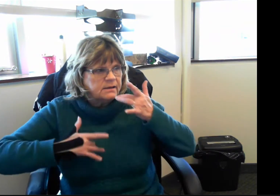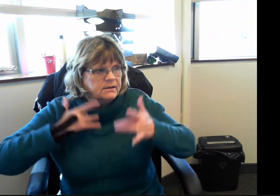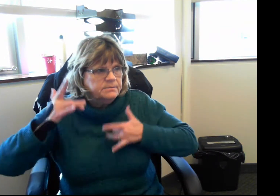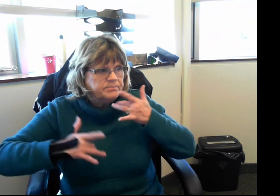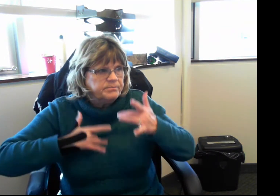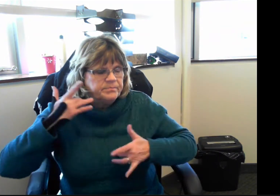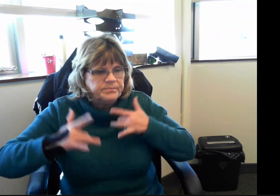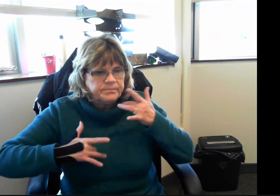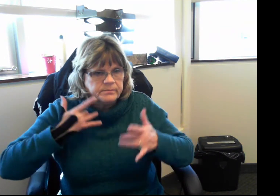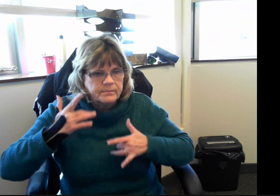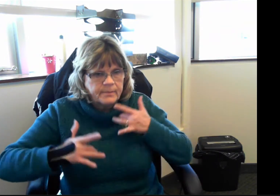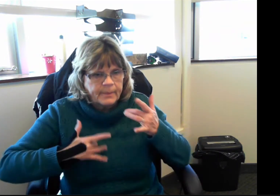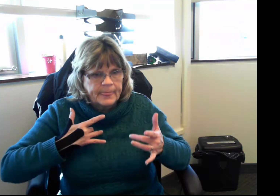excited,